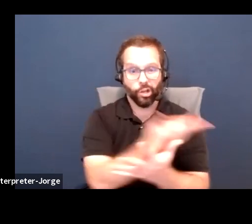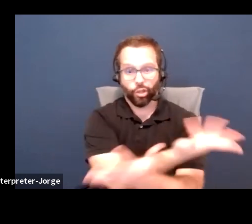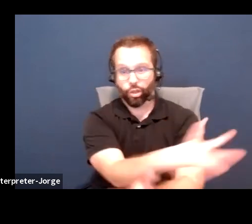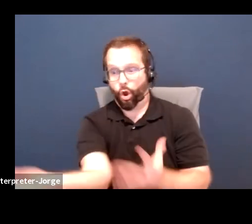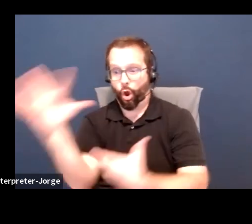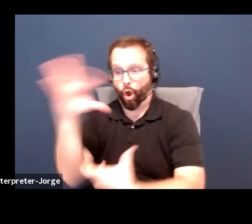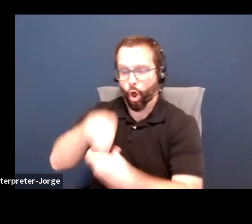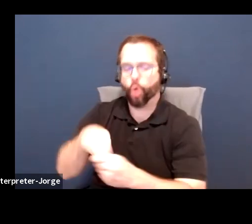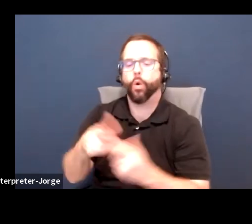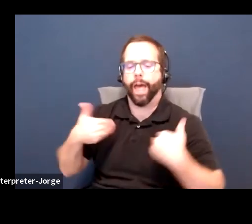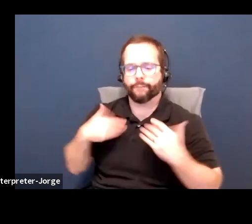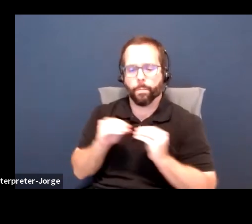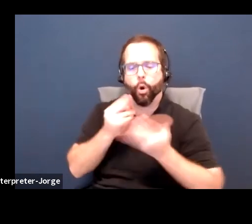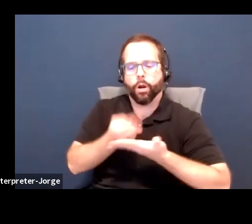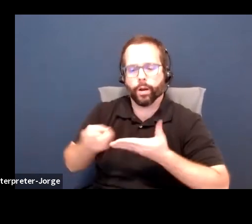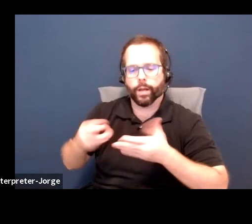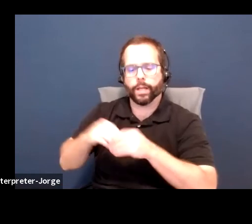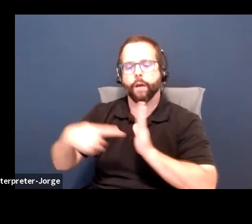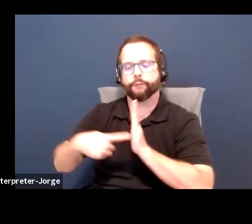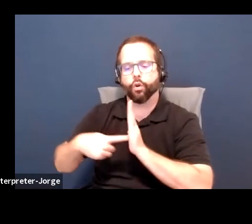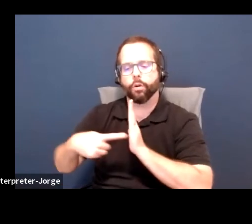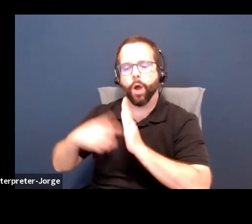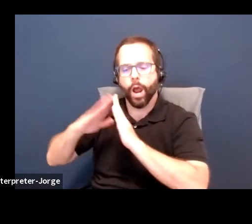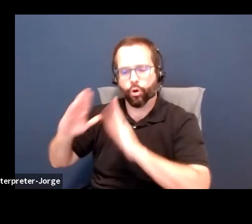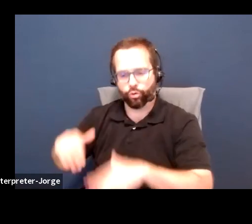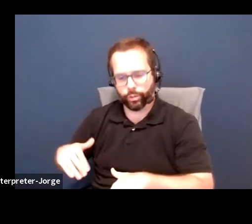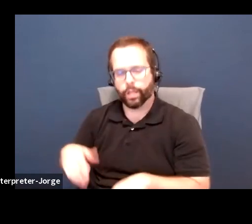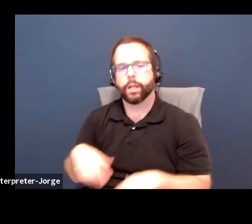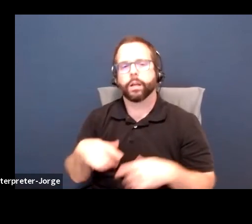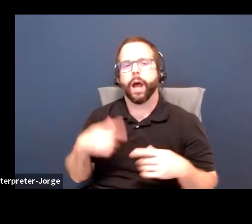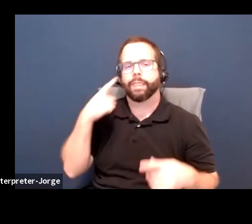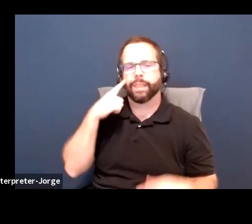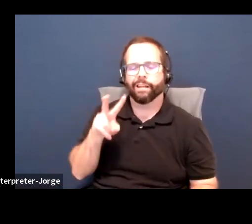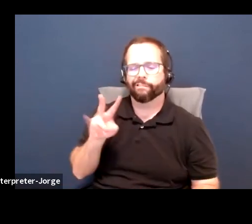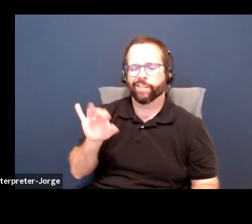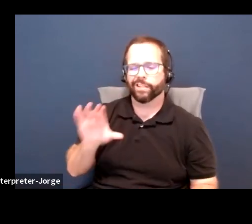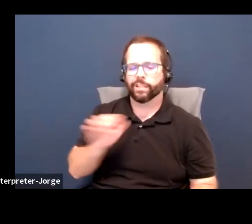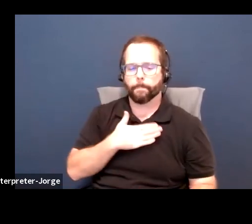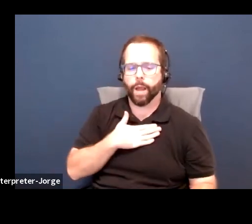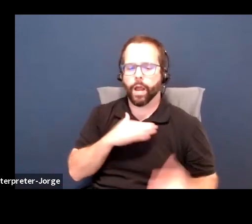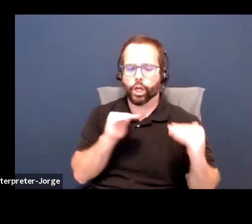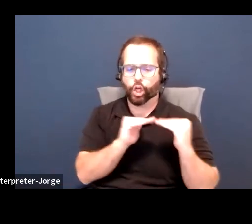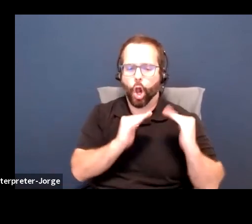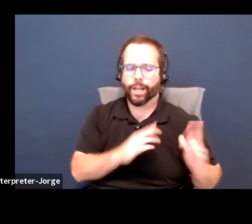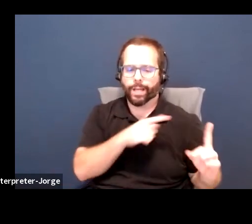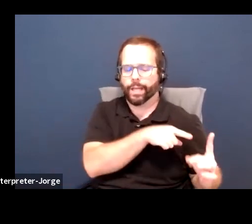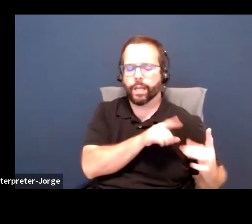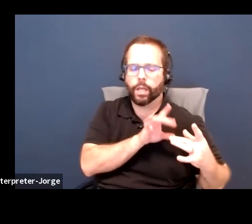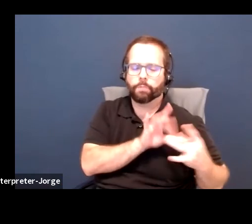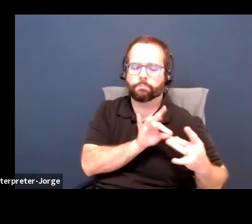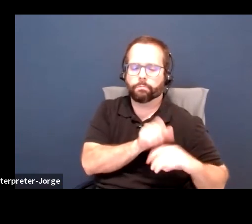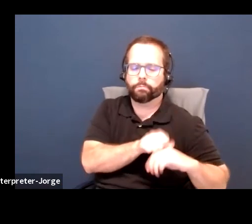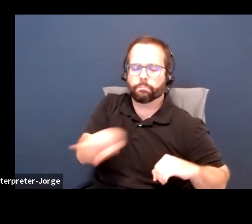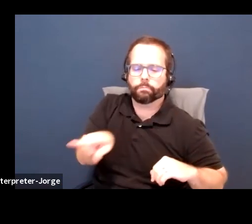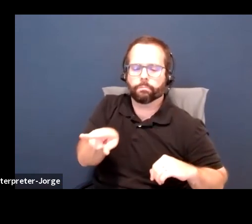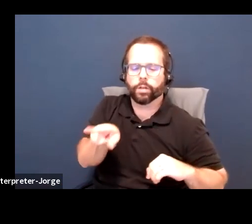the links that maybe my colleague Vince might have dropped into the chat is the guidance that we put out in